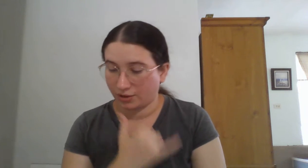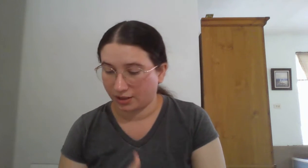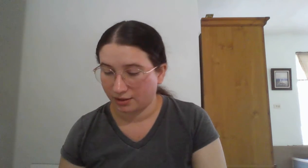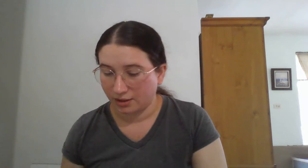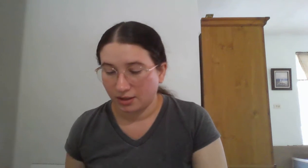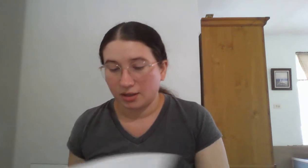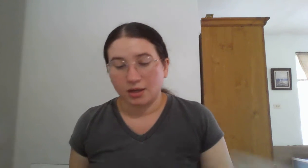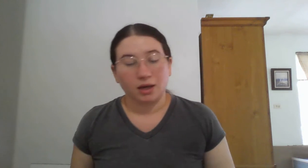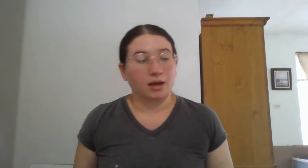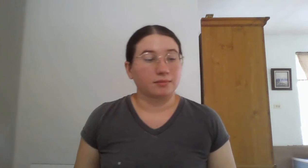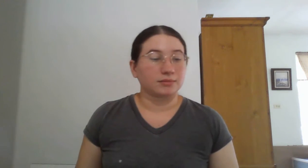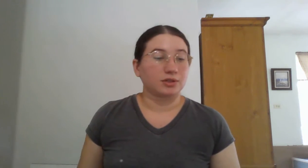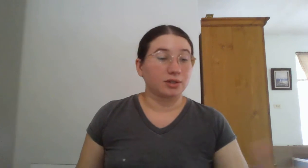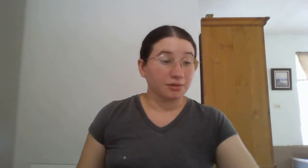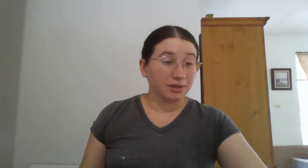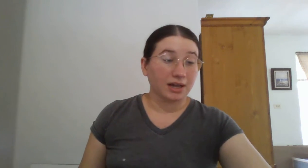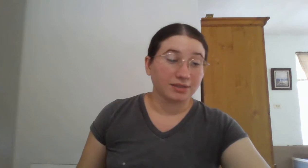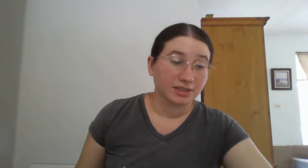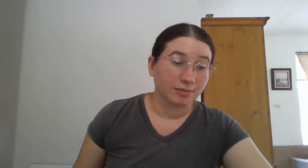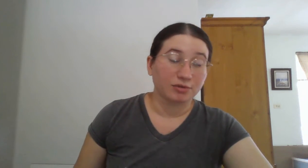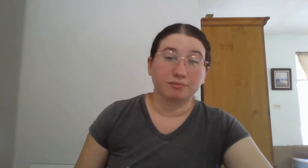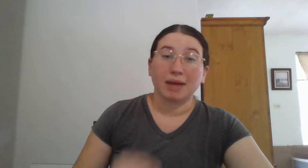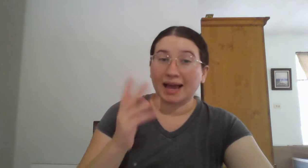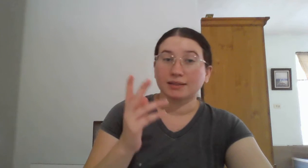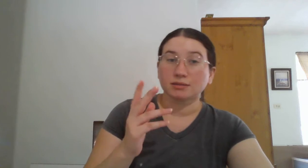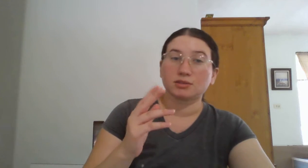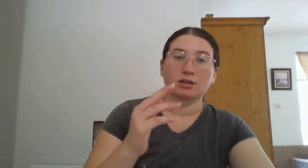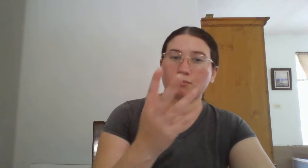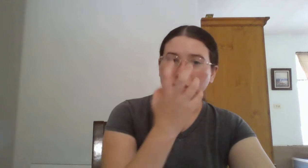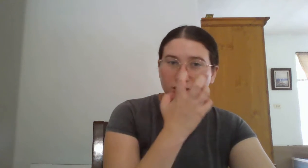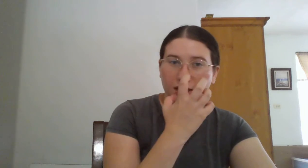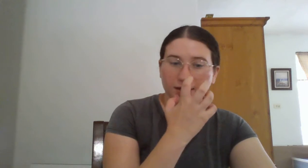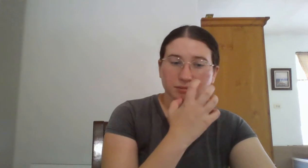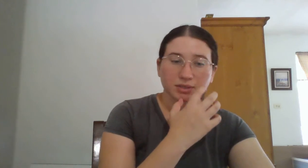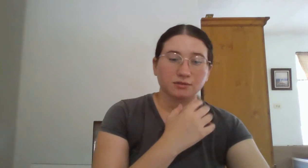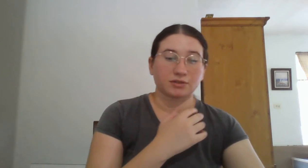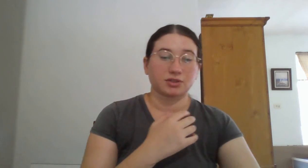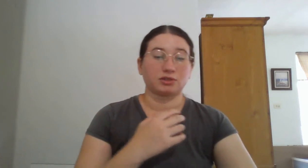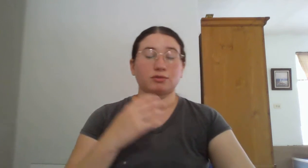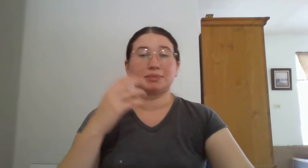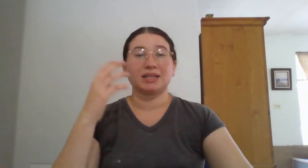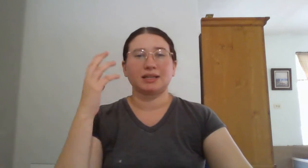again. So here we have an example of mad, done one time, versus repeatedly,